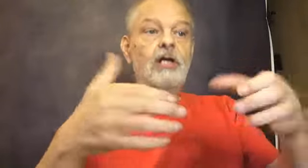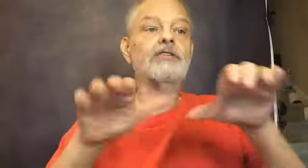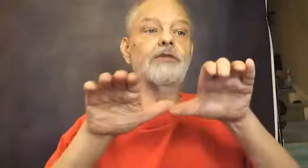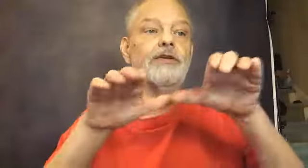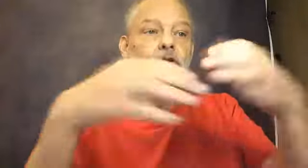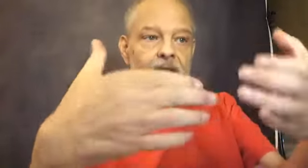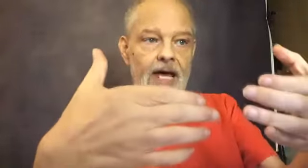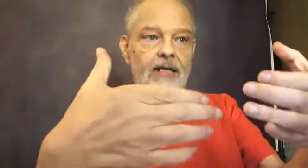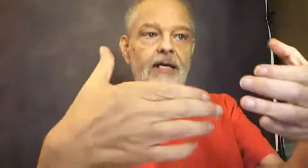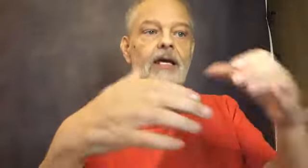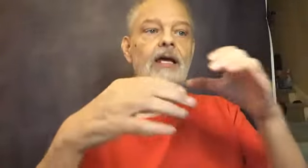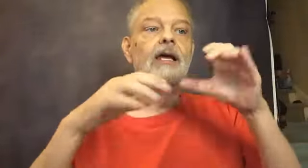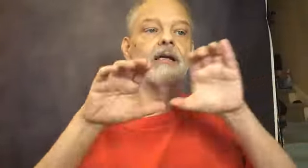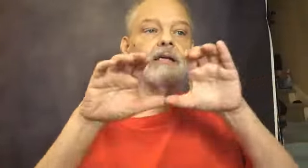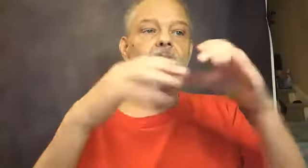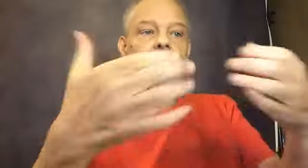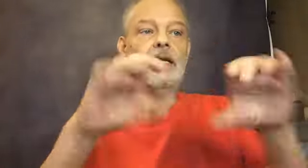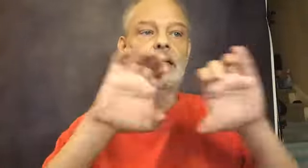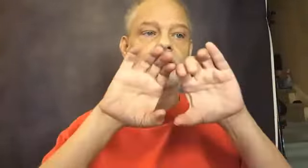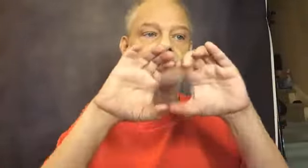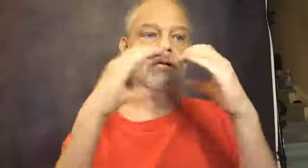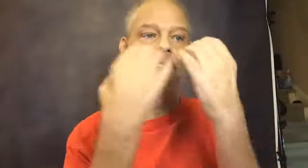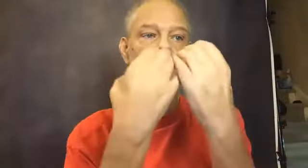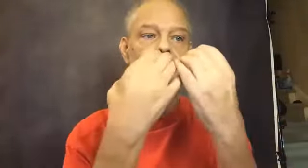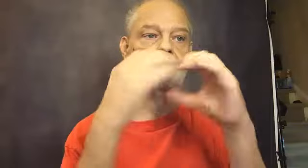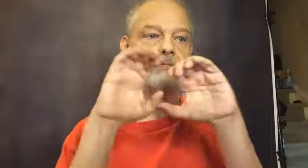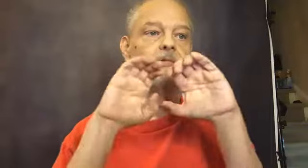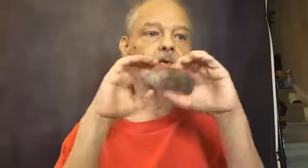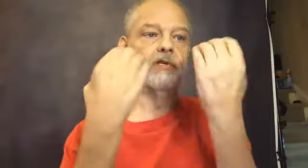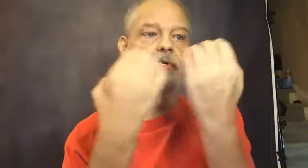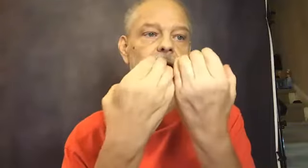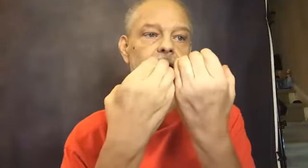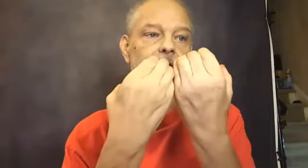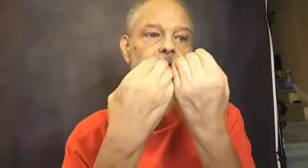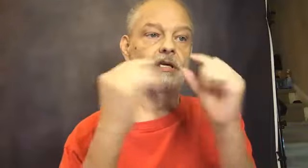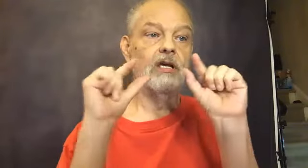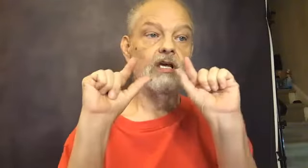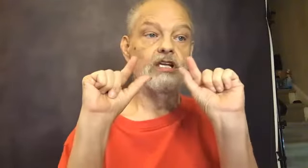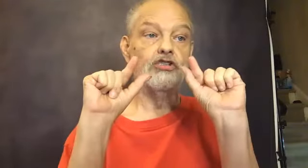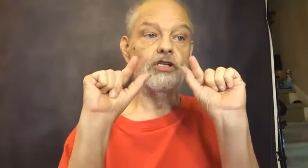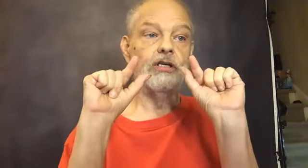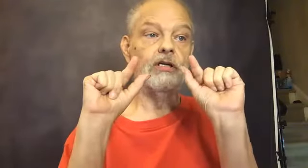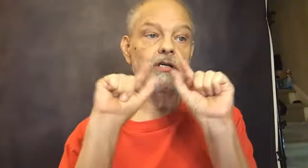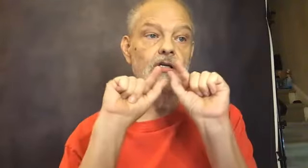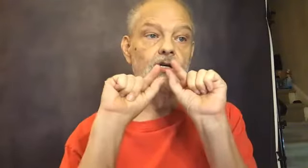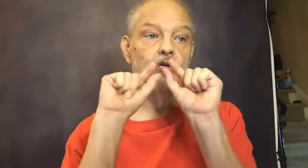So they took that and they initialized it. Class, G,